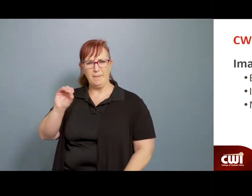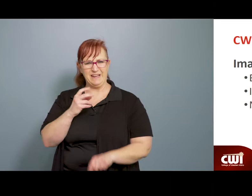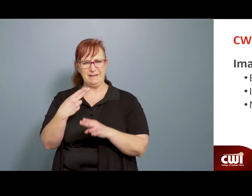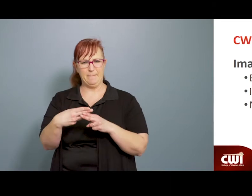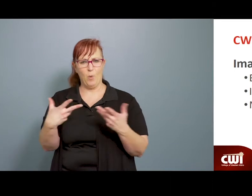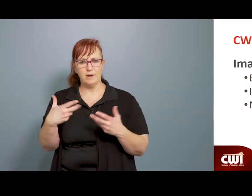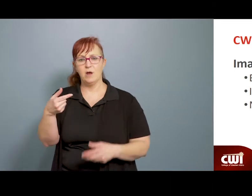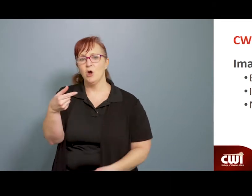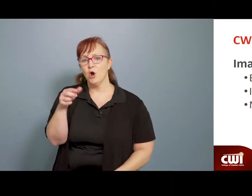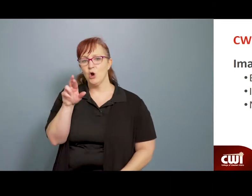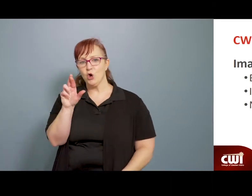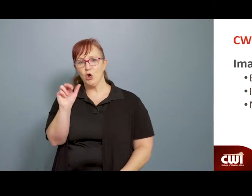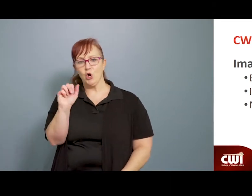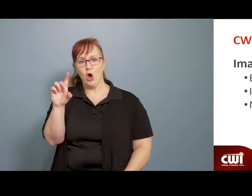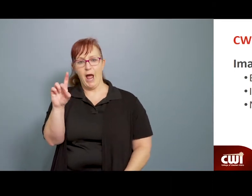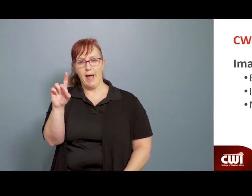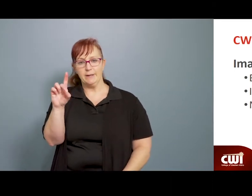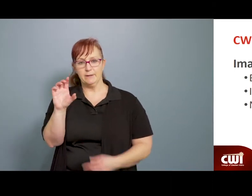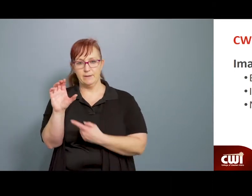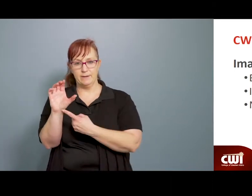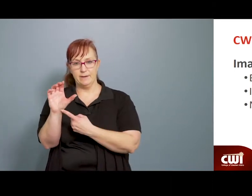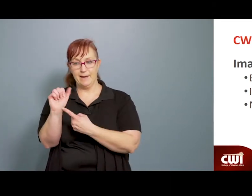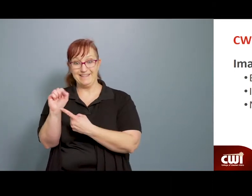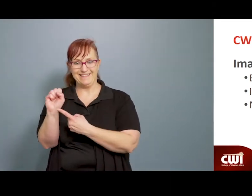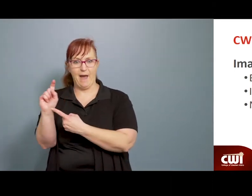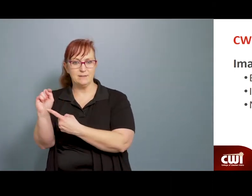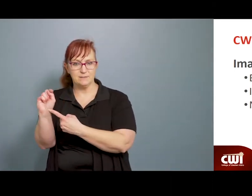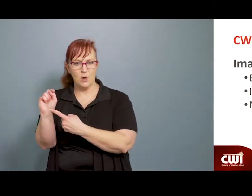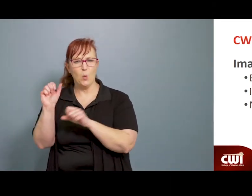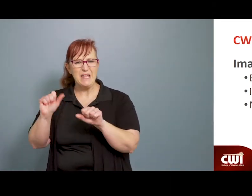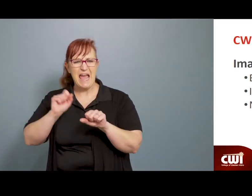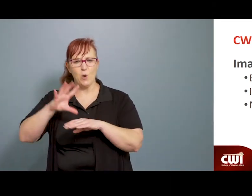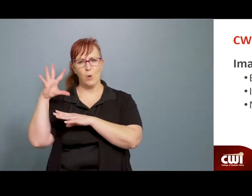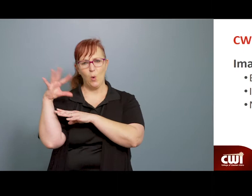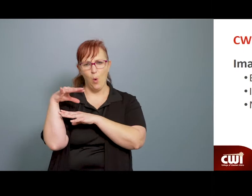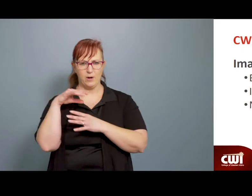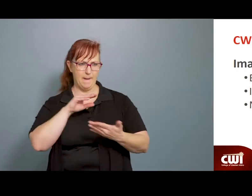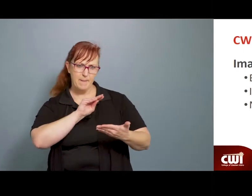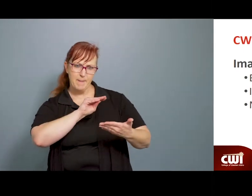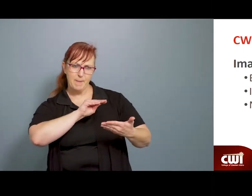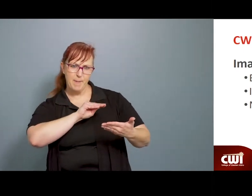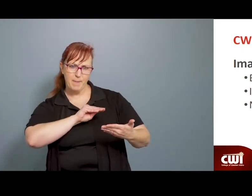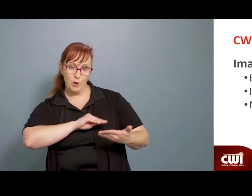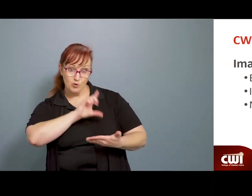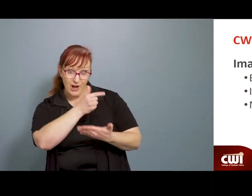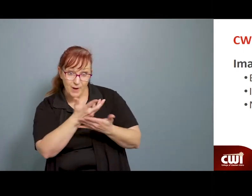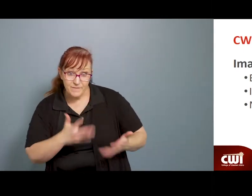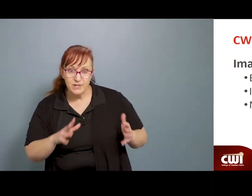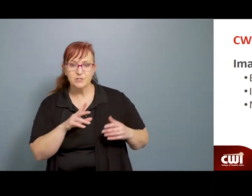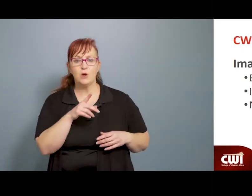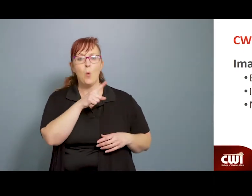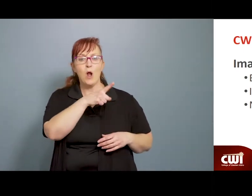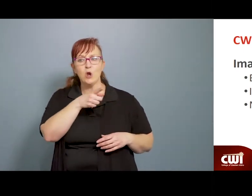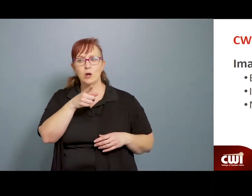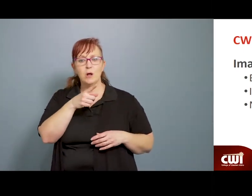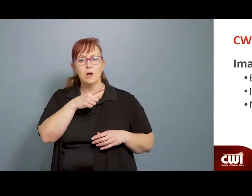we can accurately report our graduates, where did they go after they left CWI,